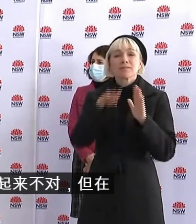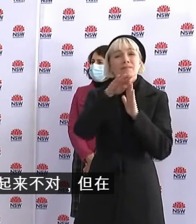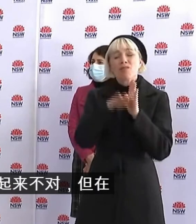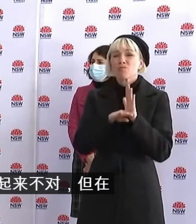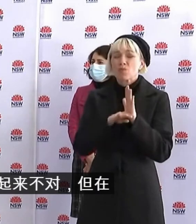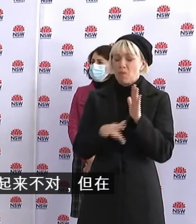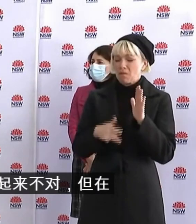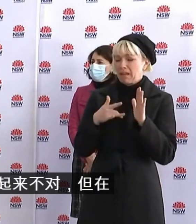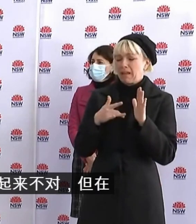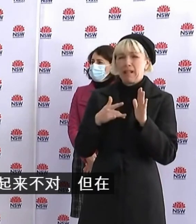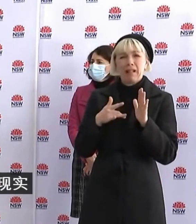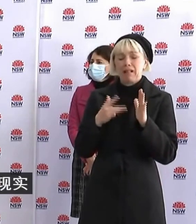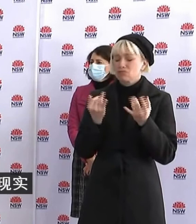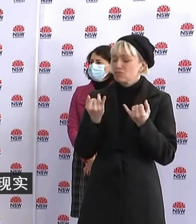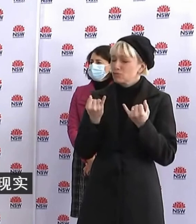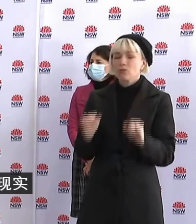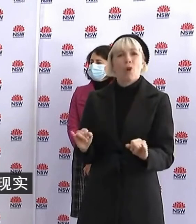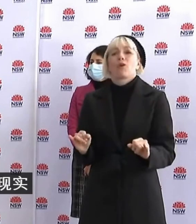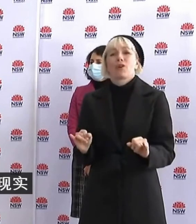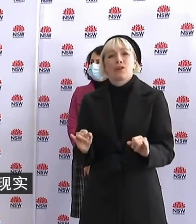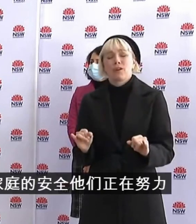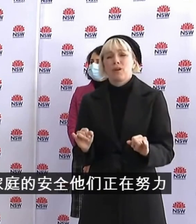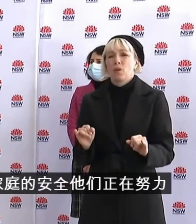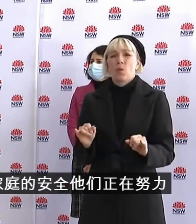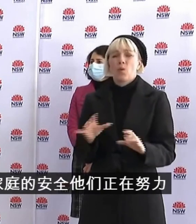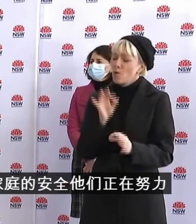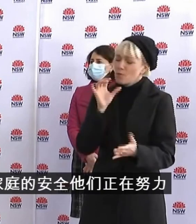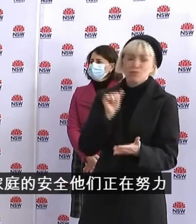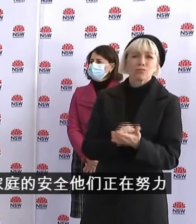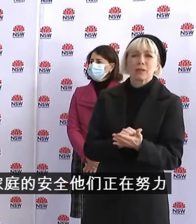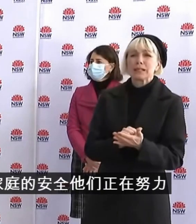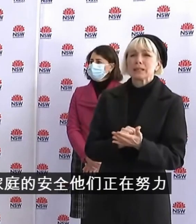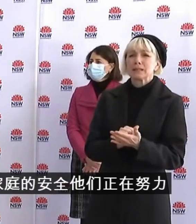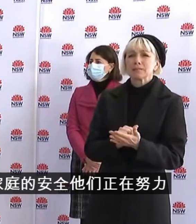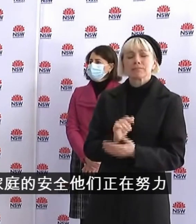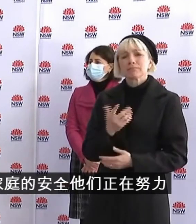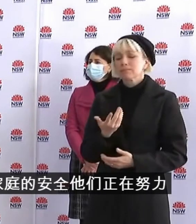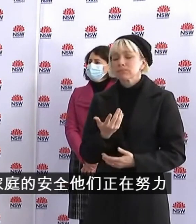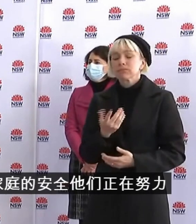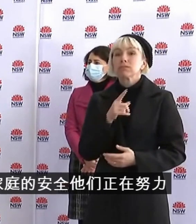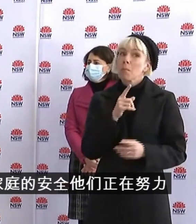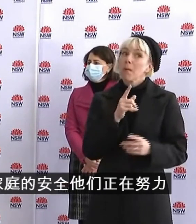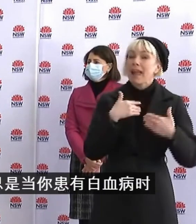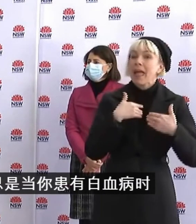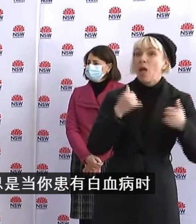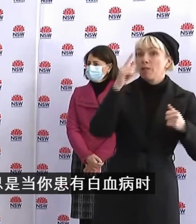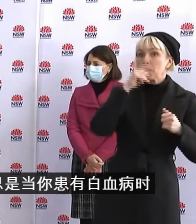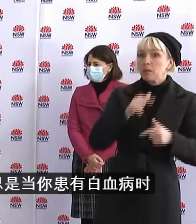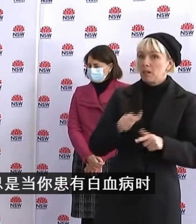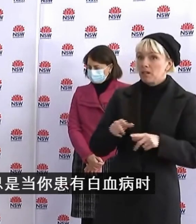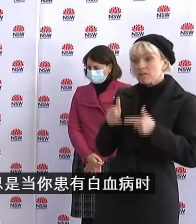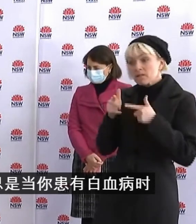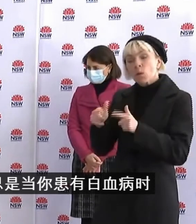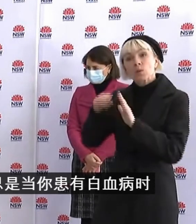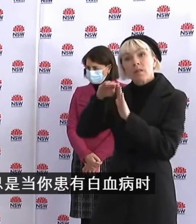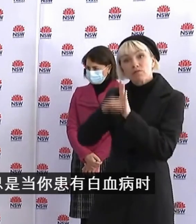it just doesn't seem right, but in the reality, if you look at the bigger picture, what they're trying to do, they're trying to keep that family safe, they're trying to keep that child